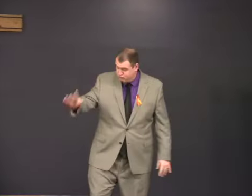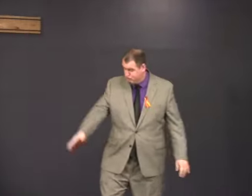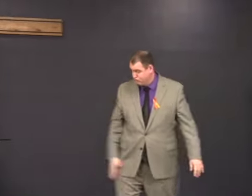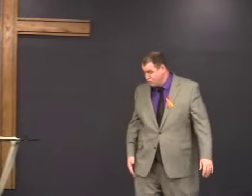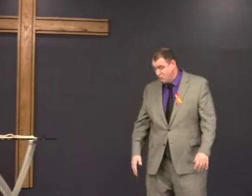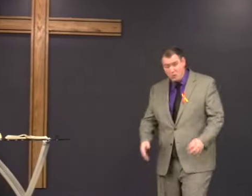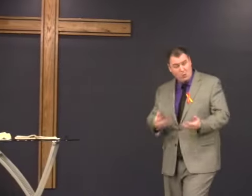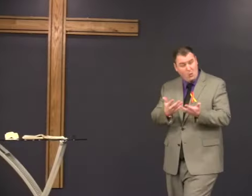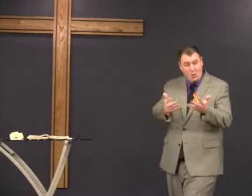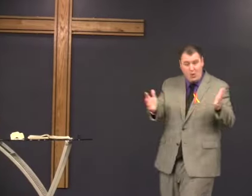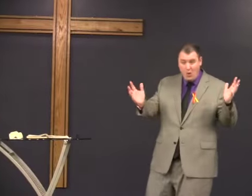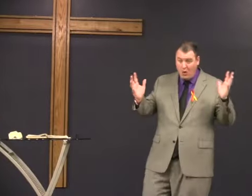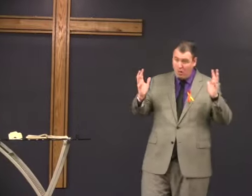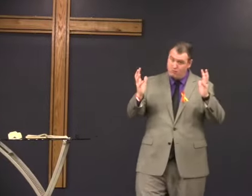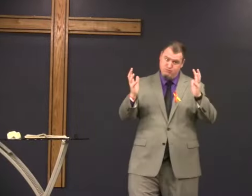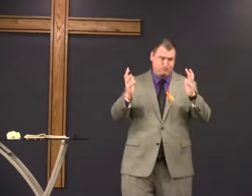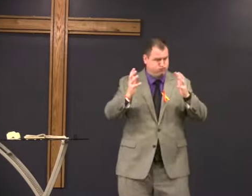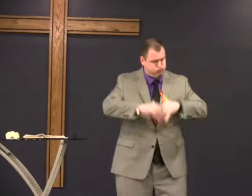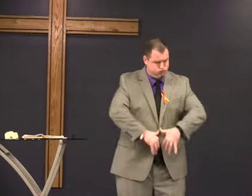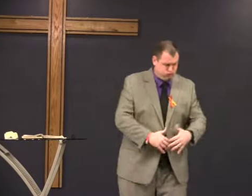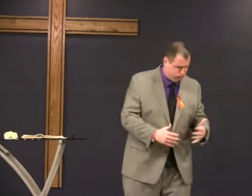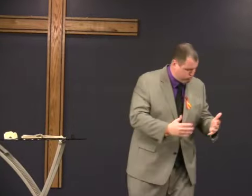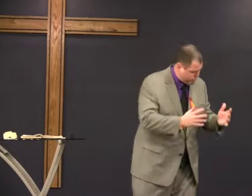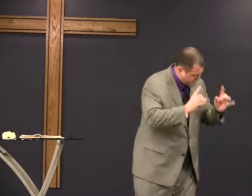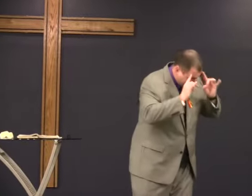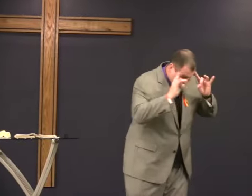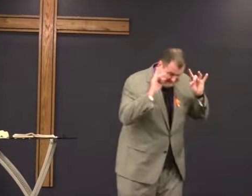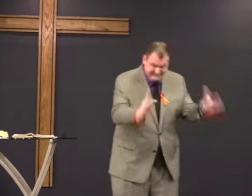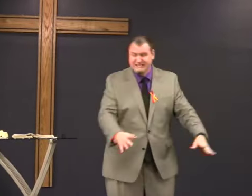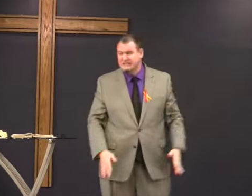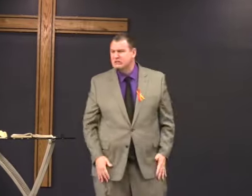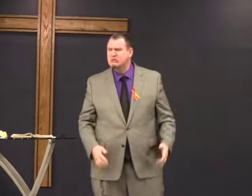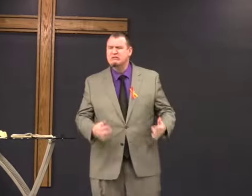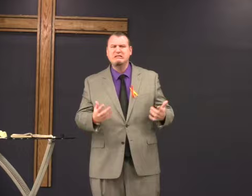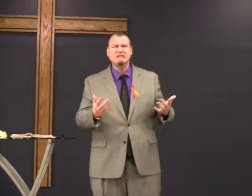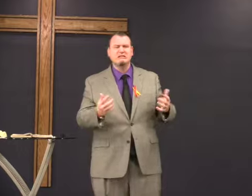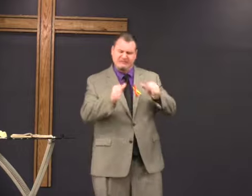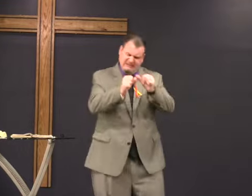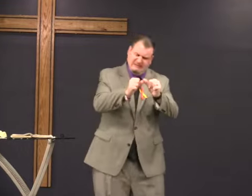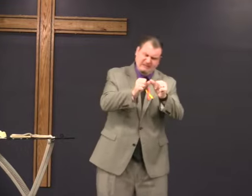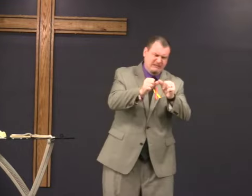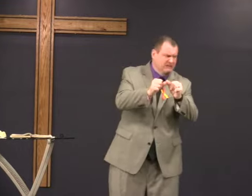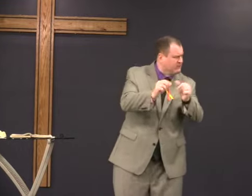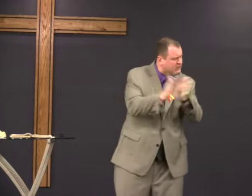Then he takes a look at it, and it's awful, it's a mess, and